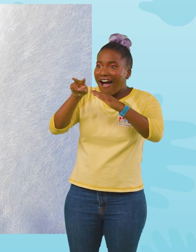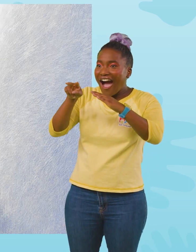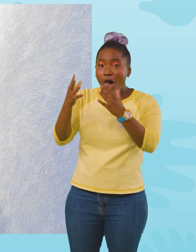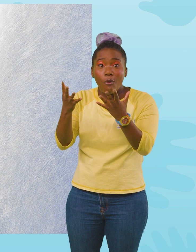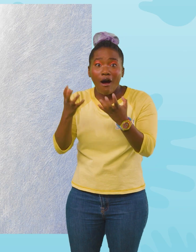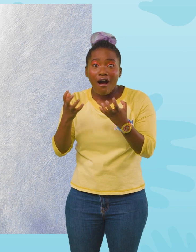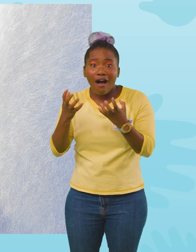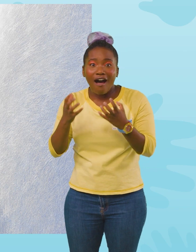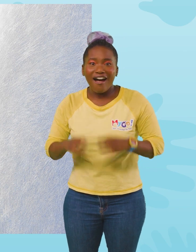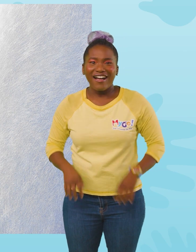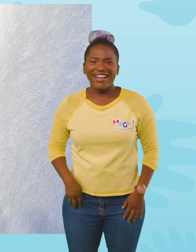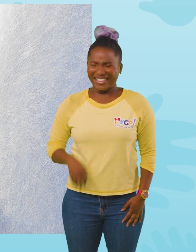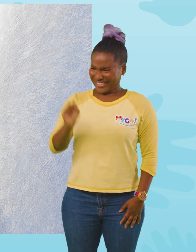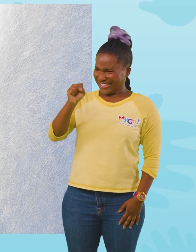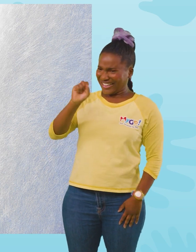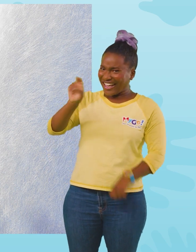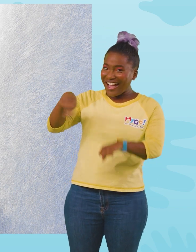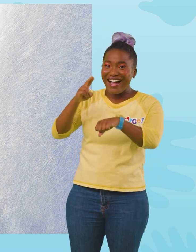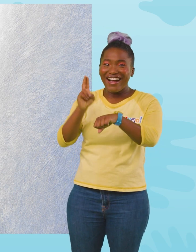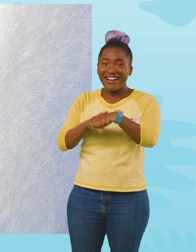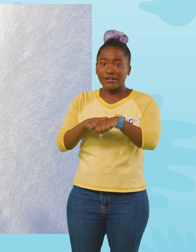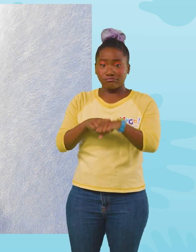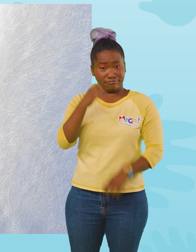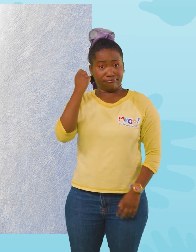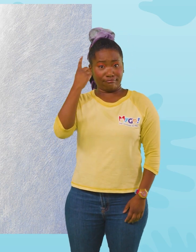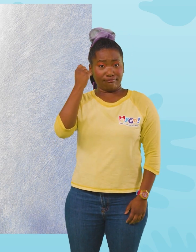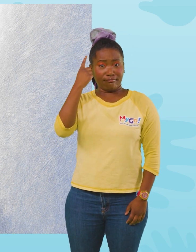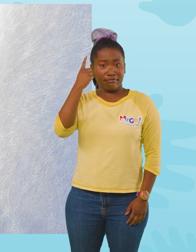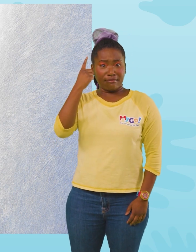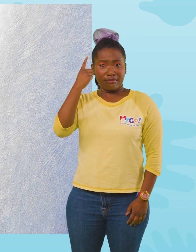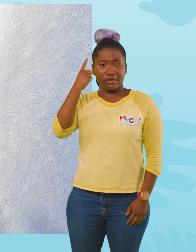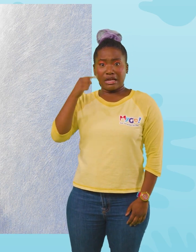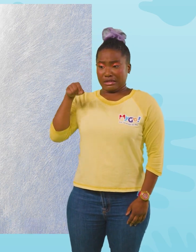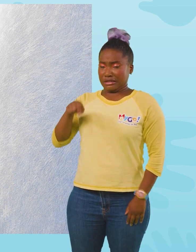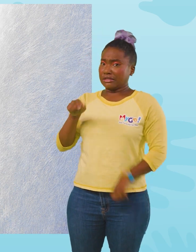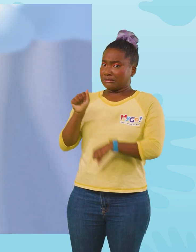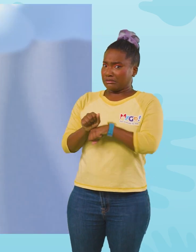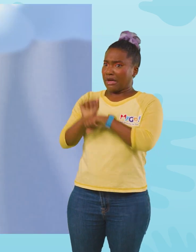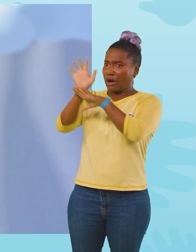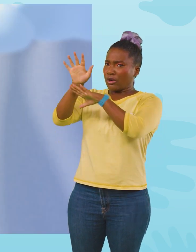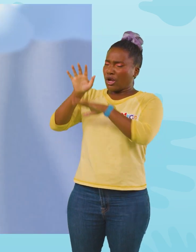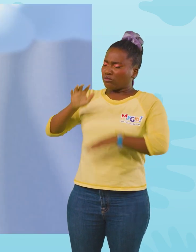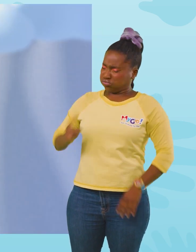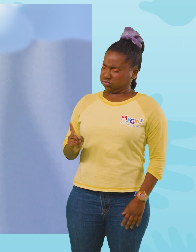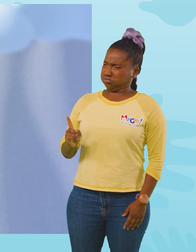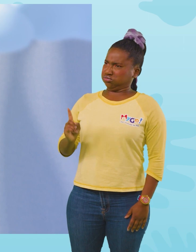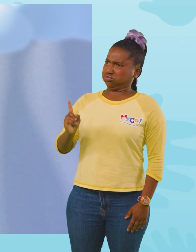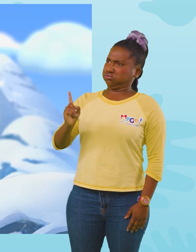mountain. Of course, but get ready. This mountain is super